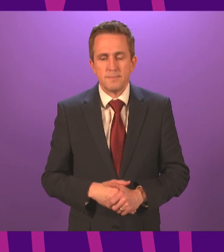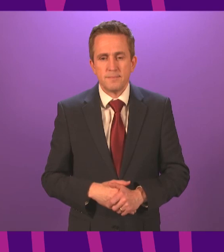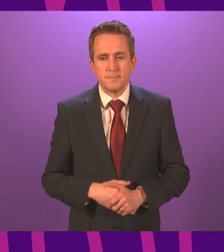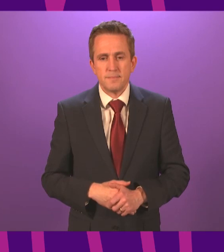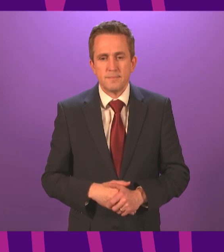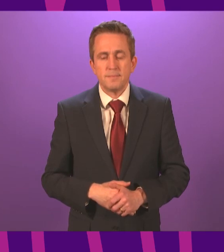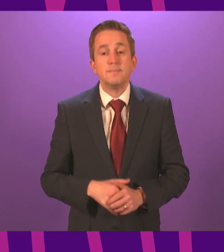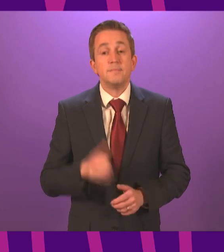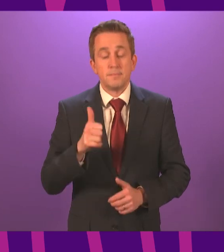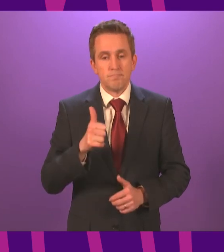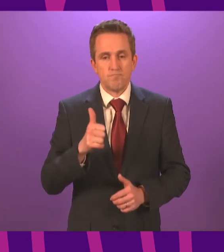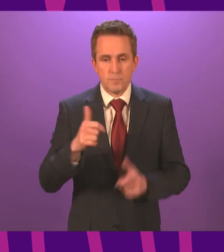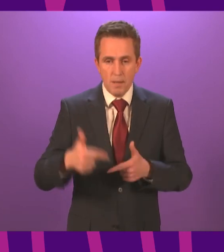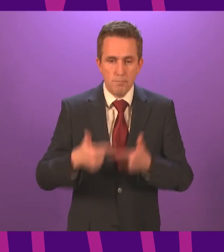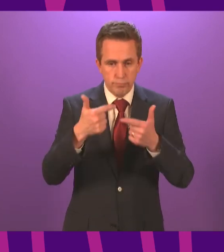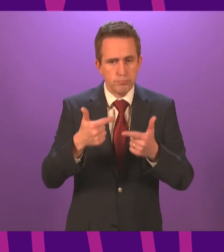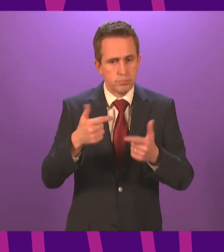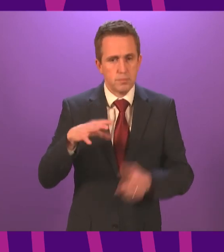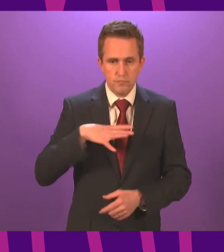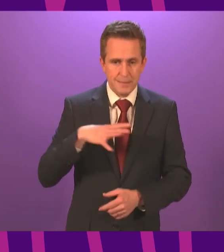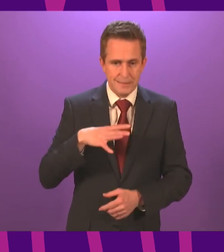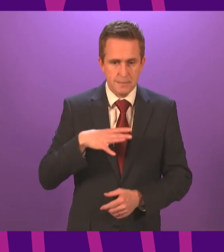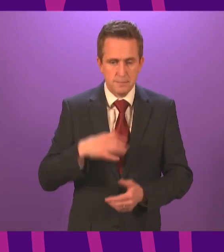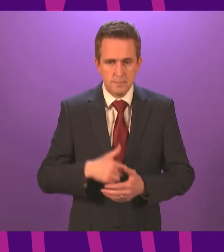Thank you, Mr. Balfour. We can see you now.